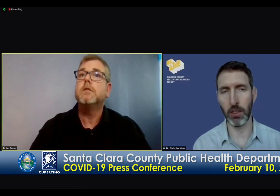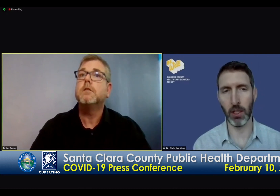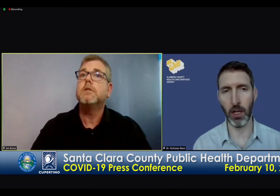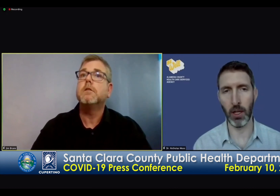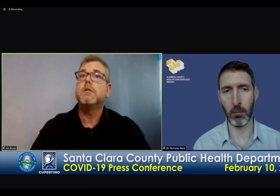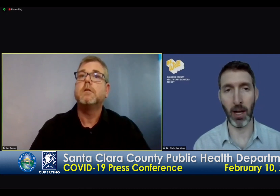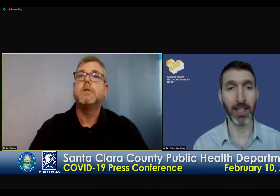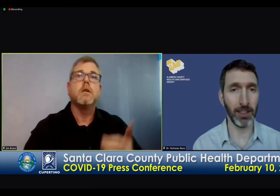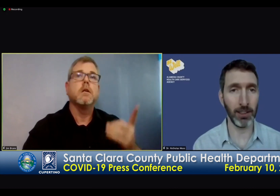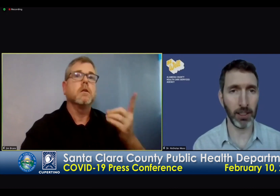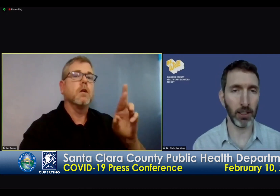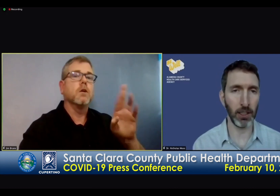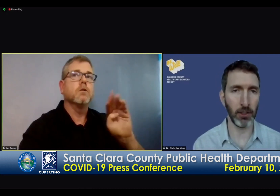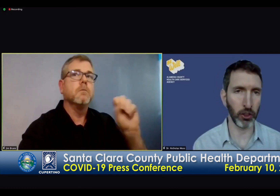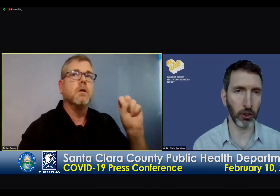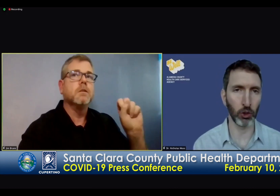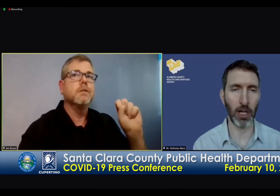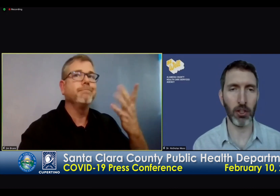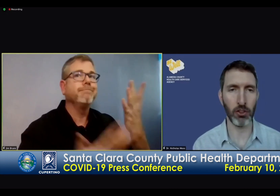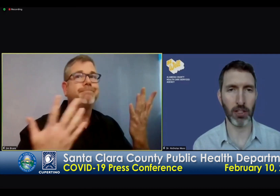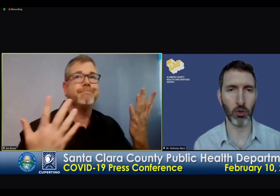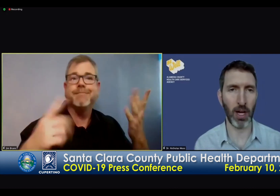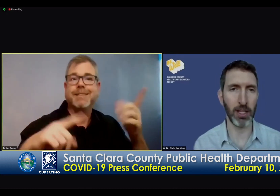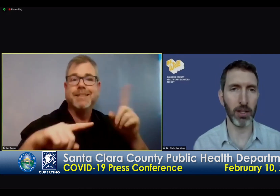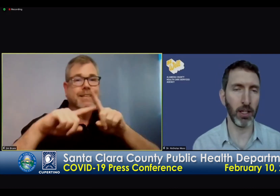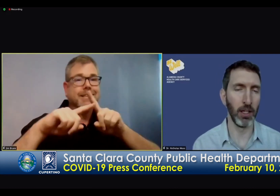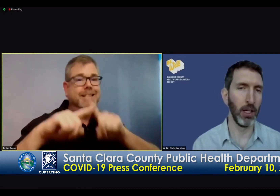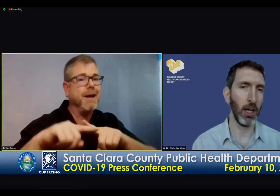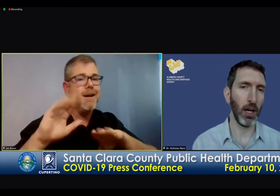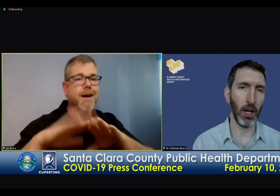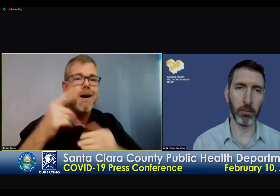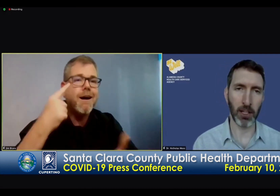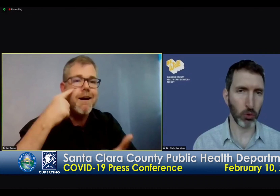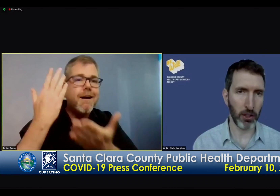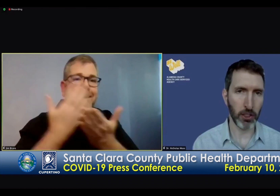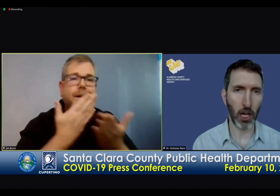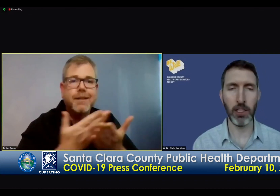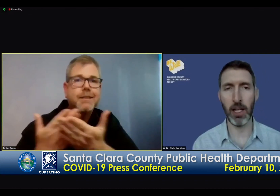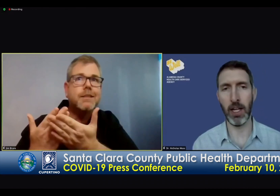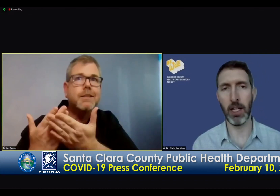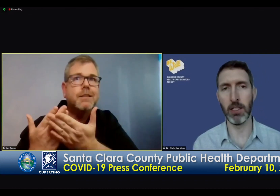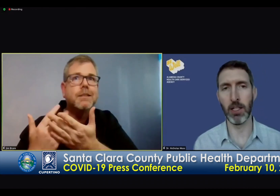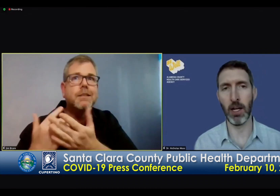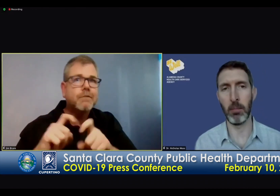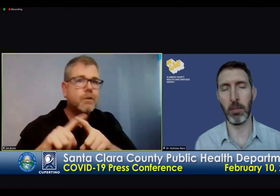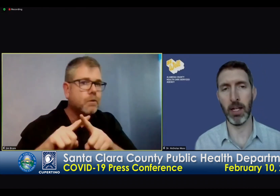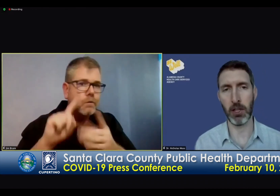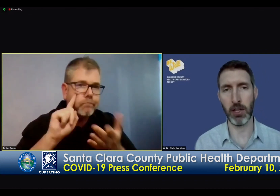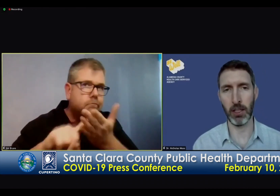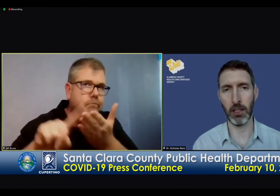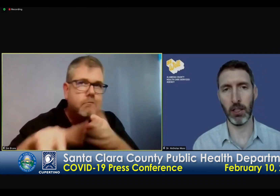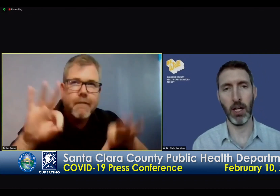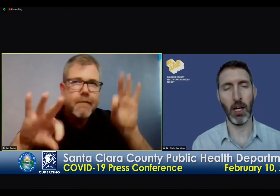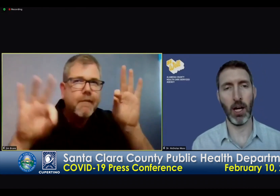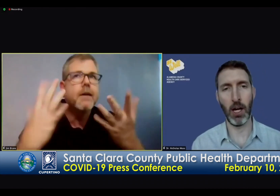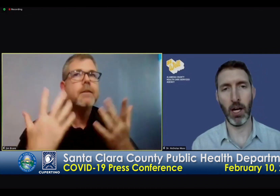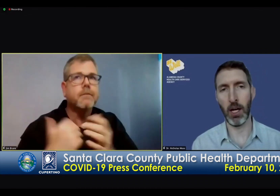in ideally in the clinical trials. That's why they're done. And I think